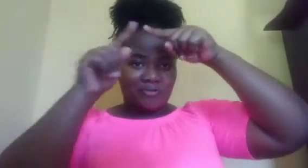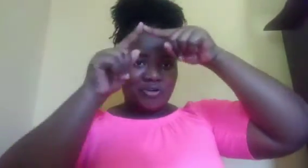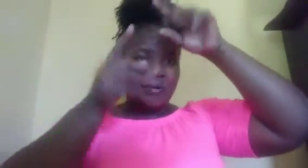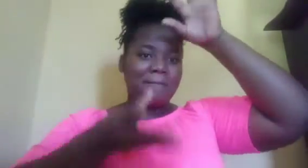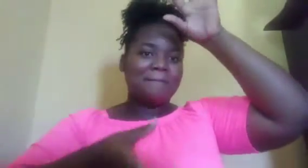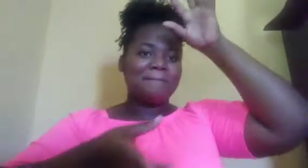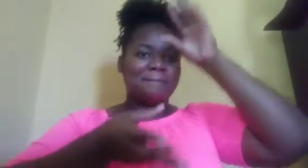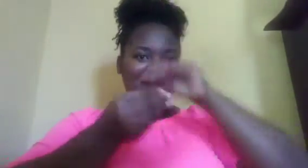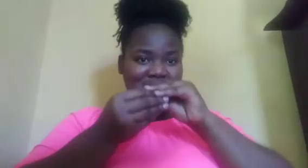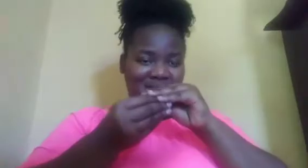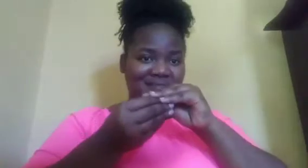Perimeter.